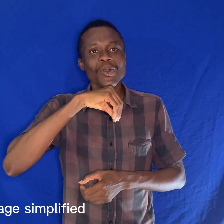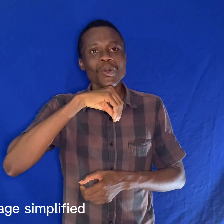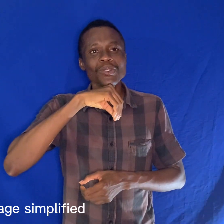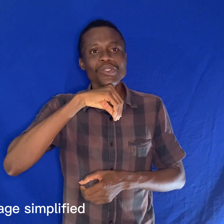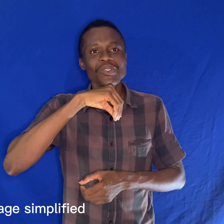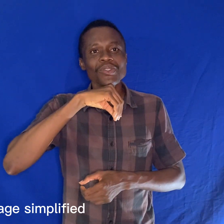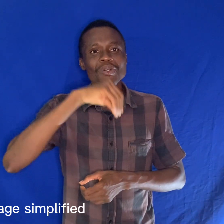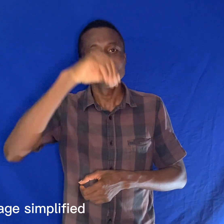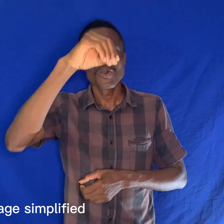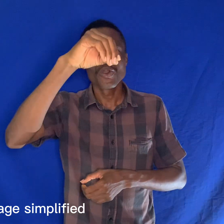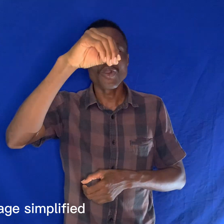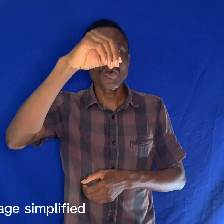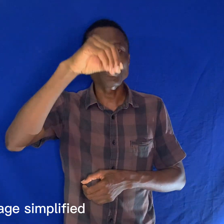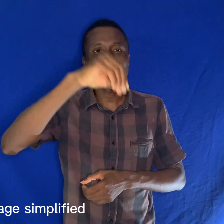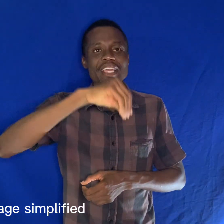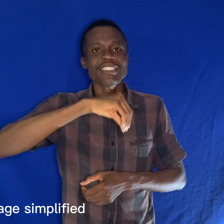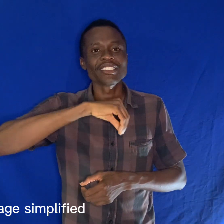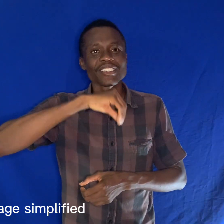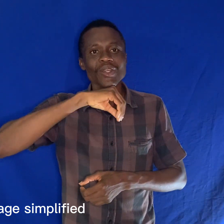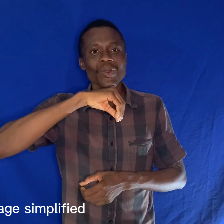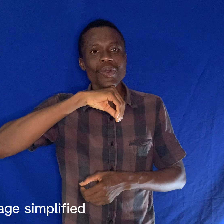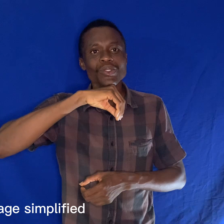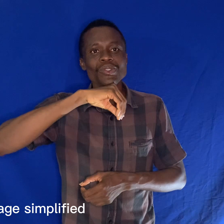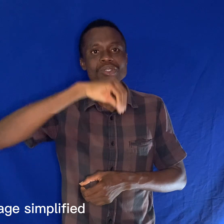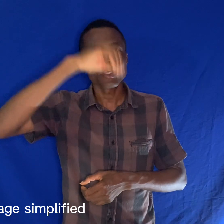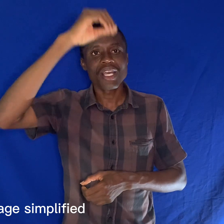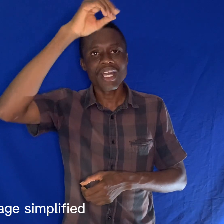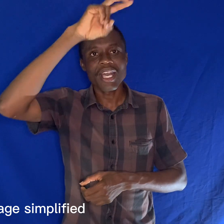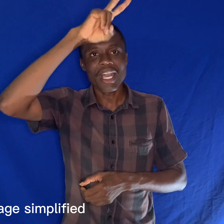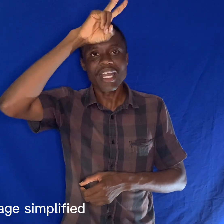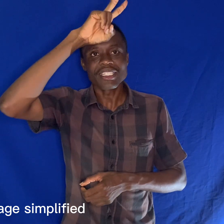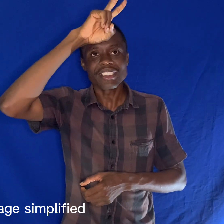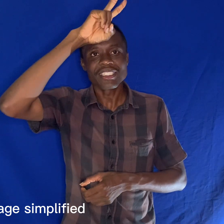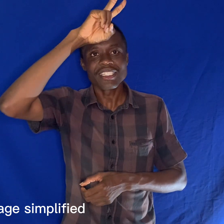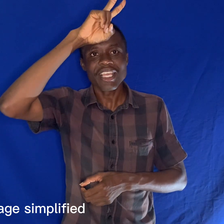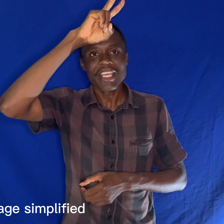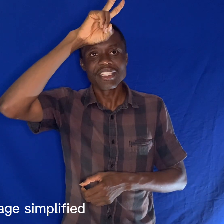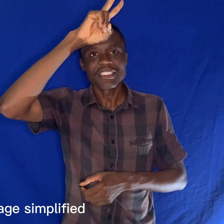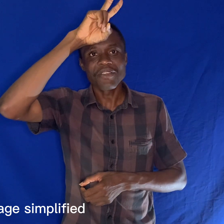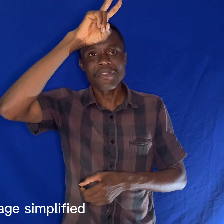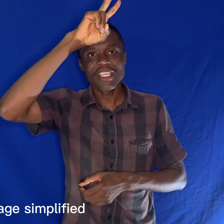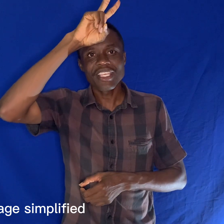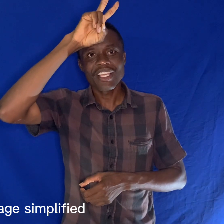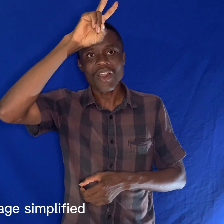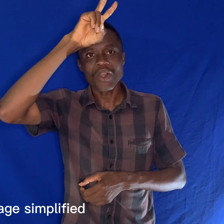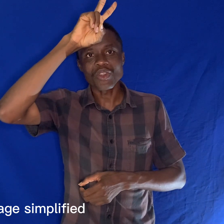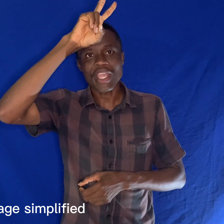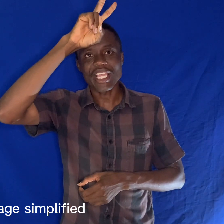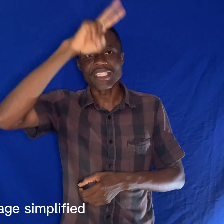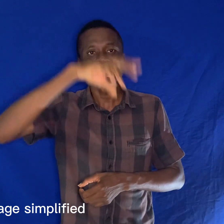goat, your own sign, goat, and the V on your head.